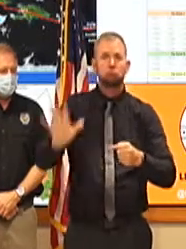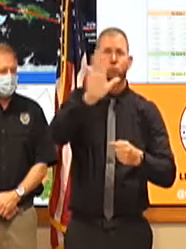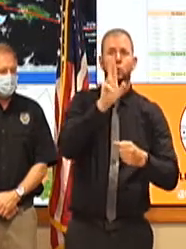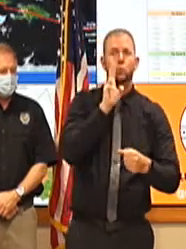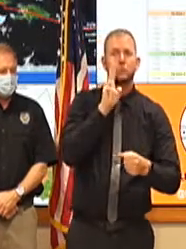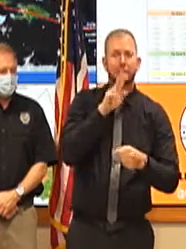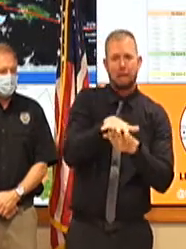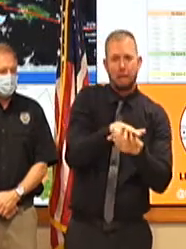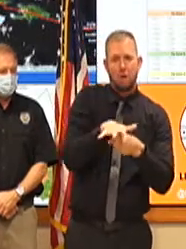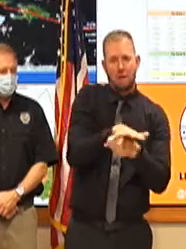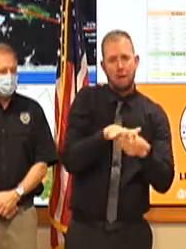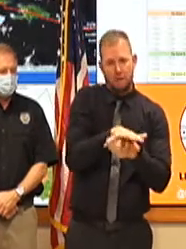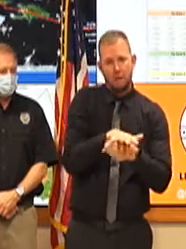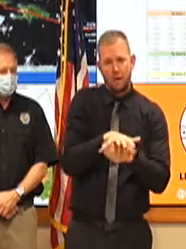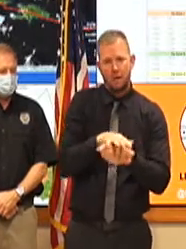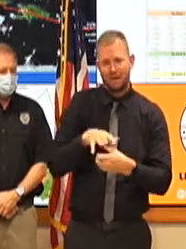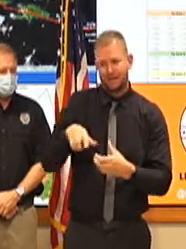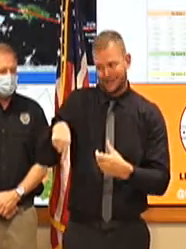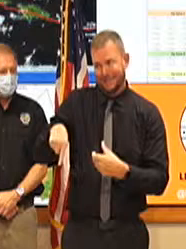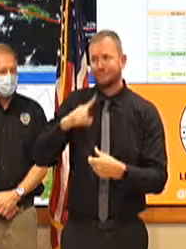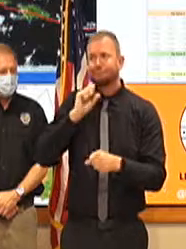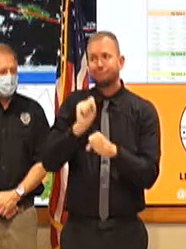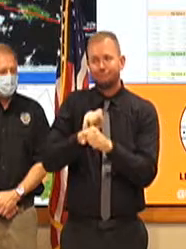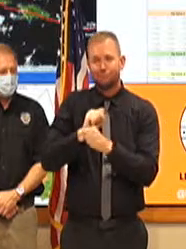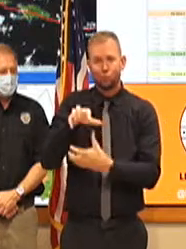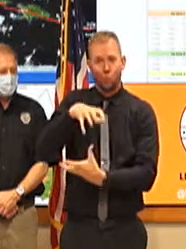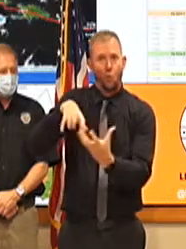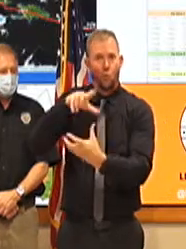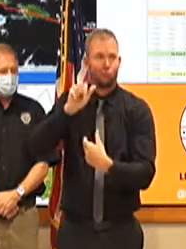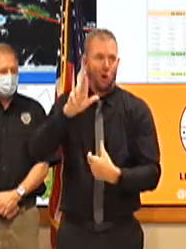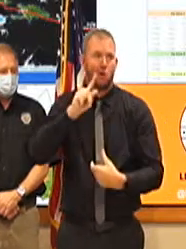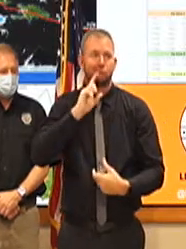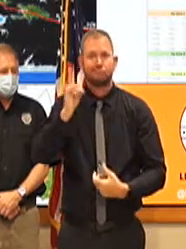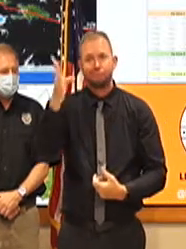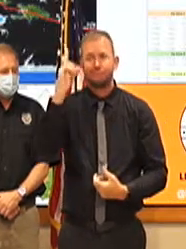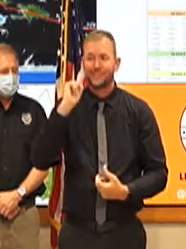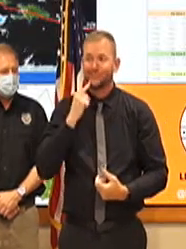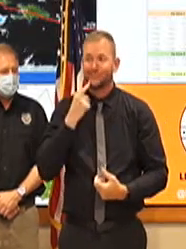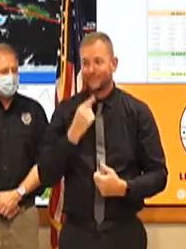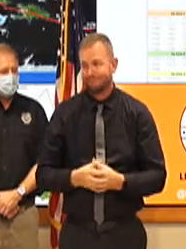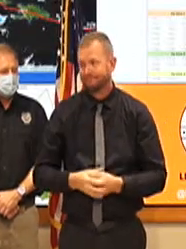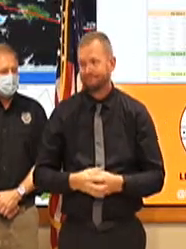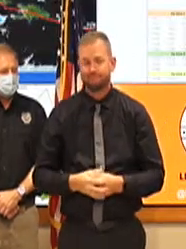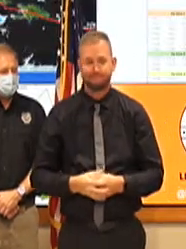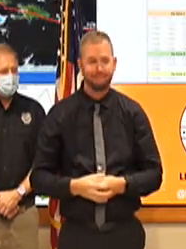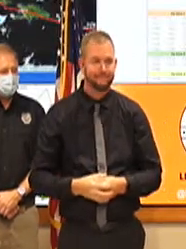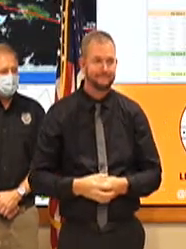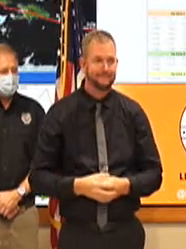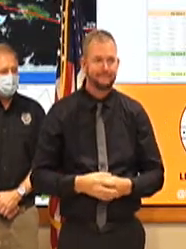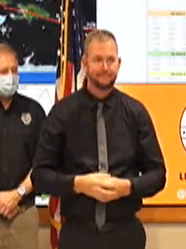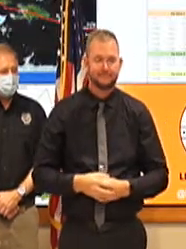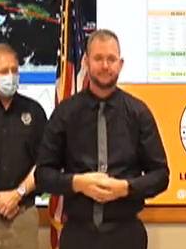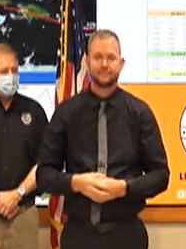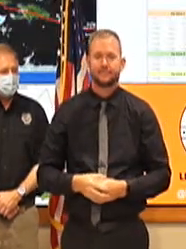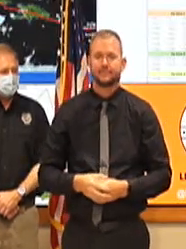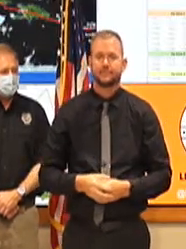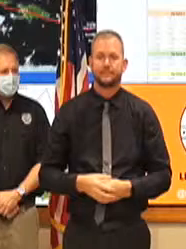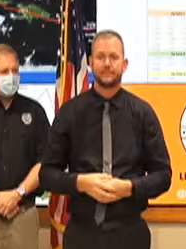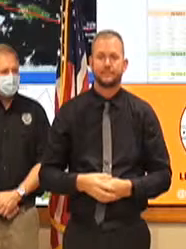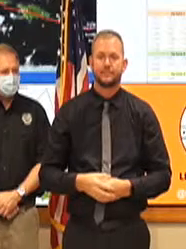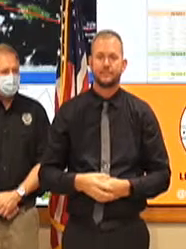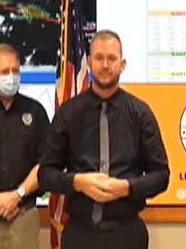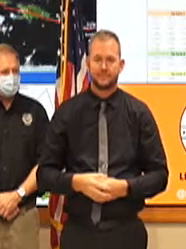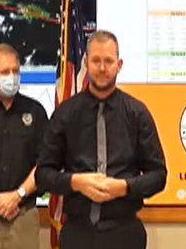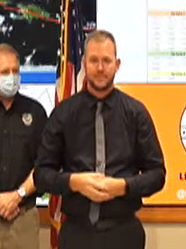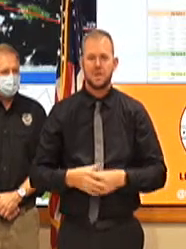storm very, very seriously. Let me say that this is more of a wind rather than a rain